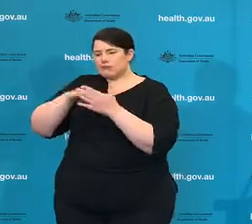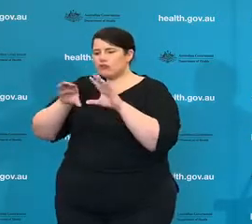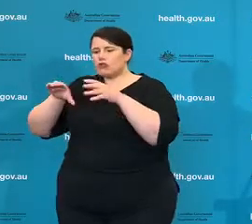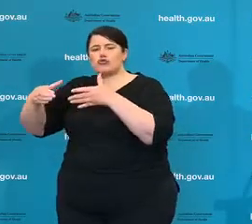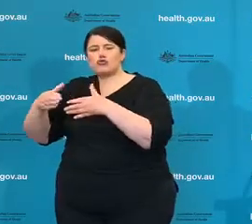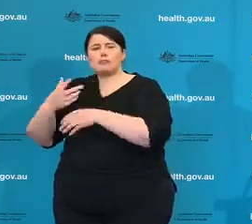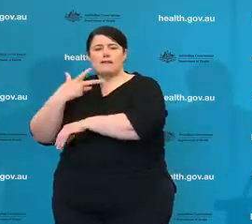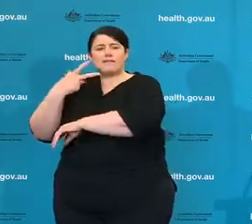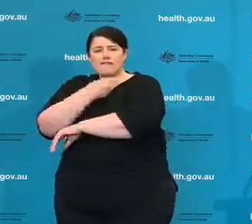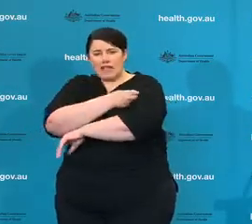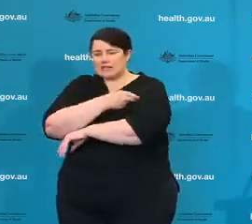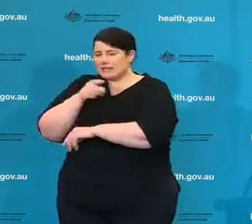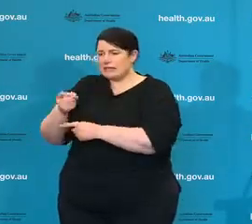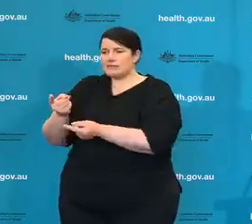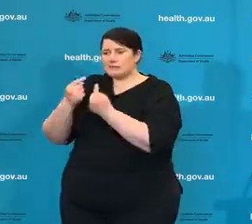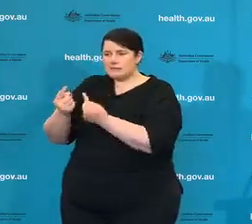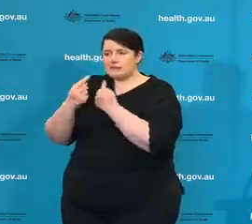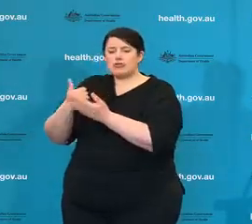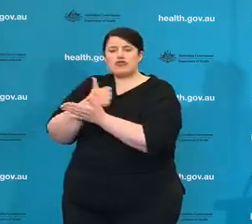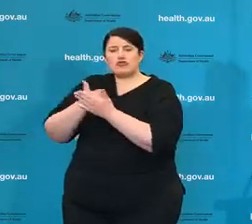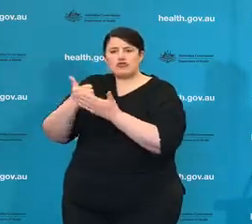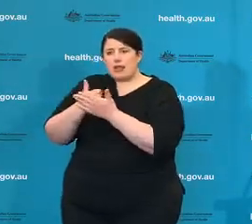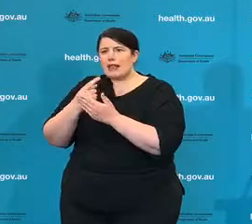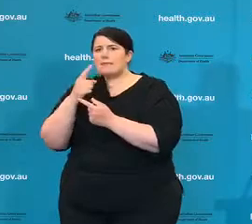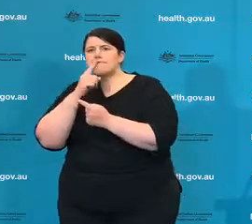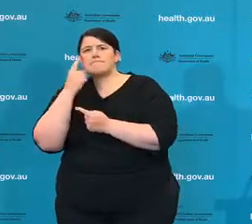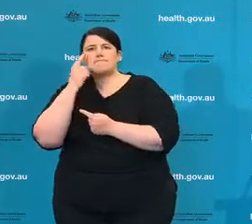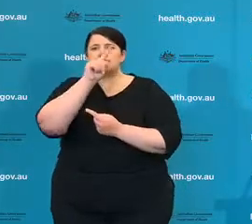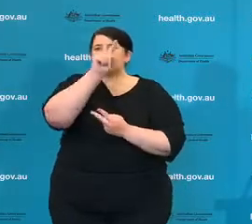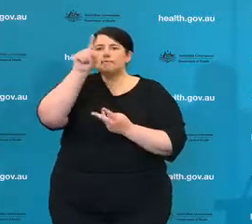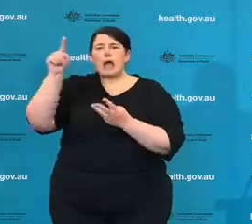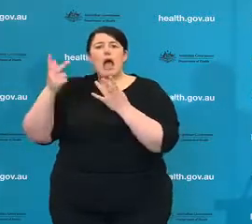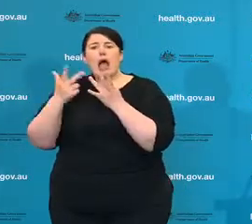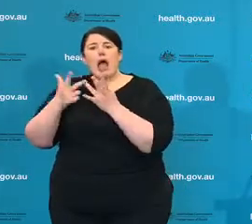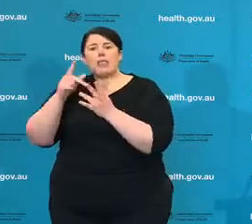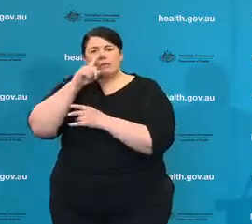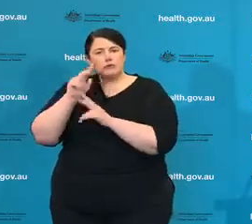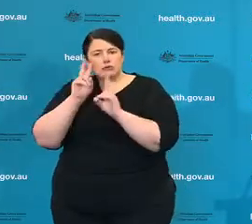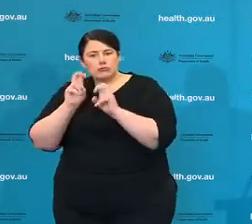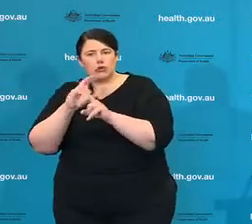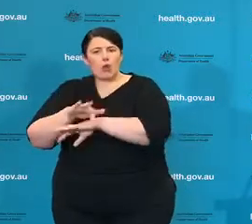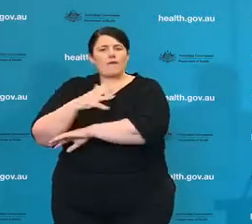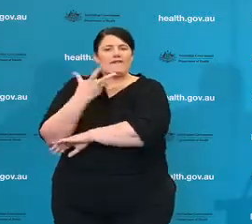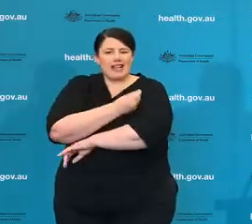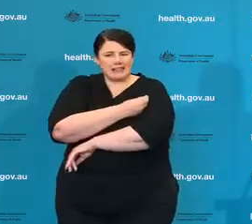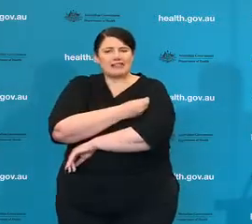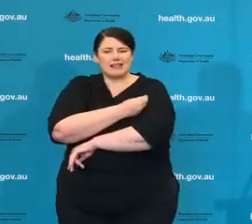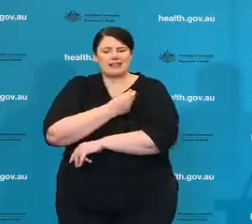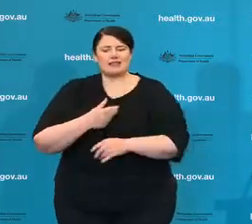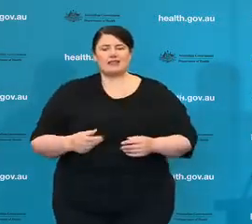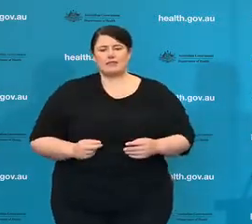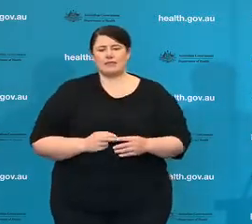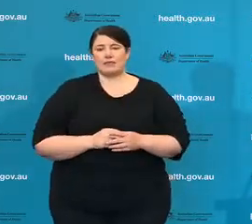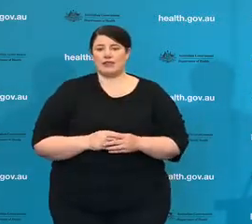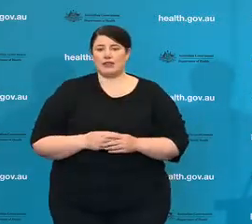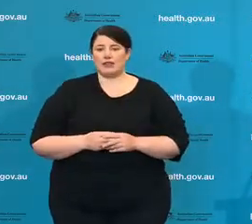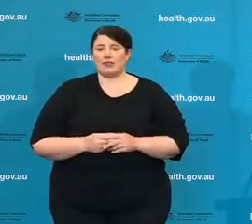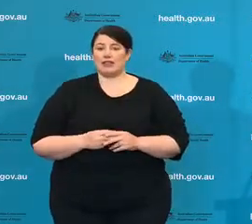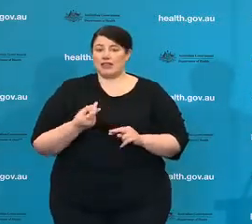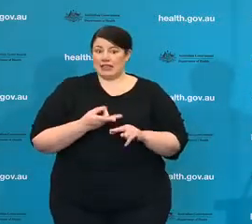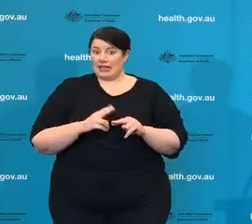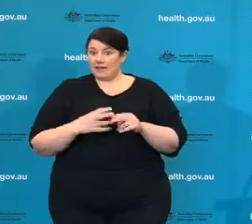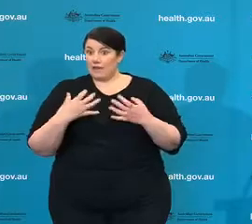Guidance Group, the ATAGI group on vaccines, constantly looking at the status of other vaccines. And if we have